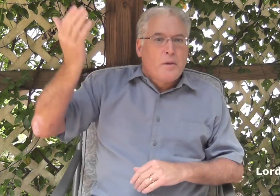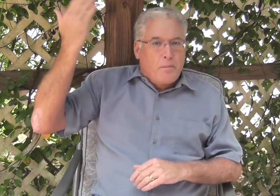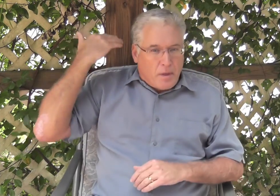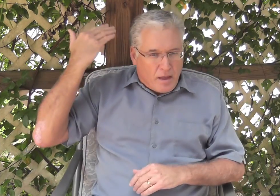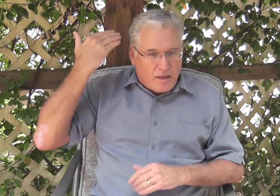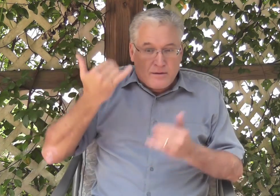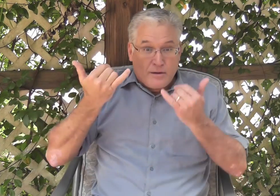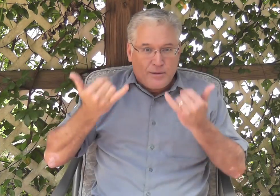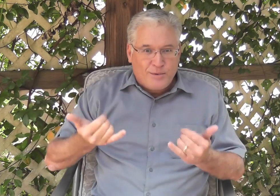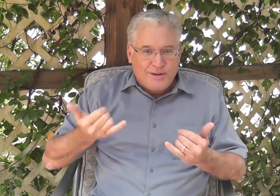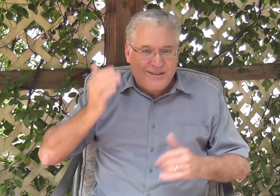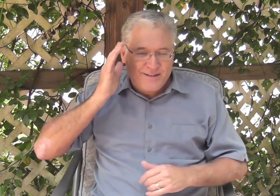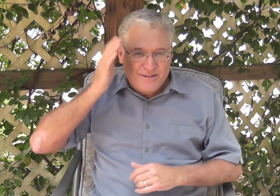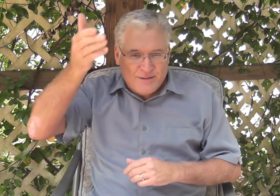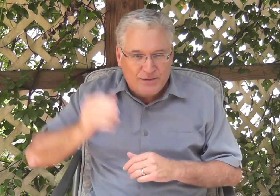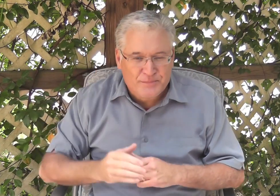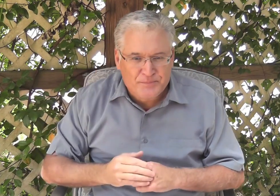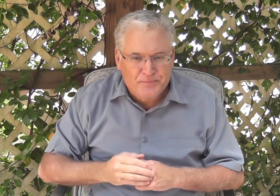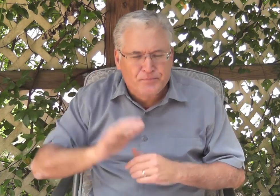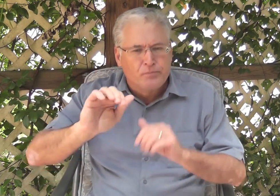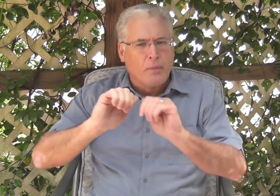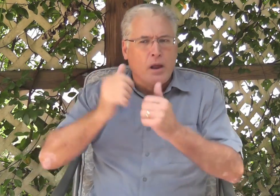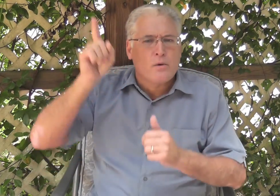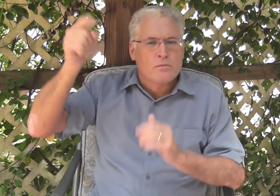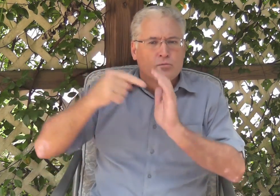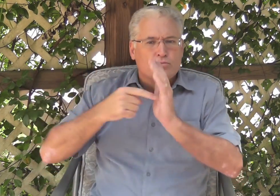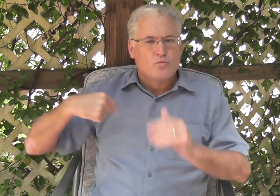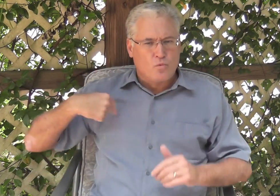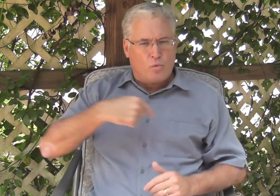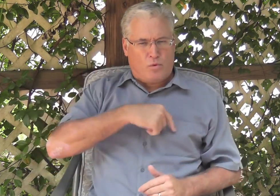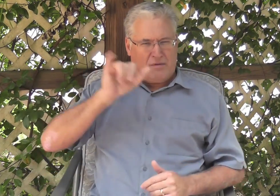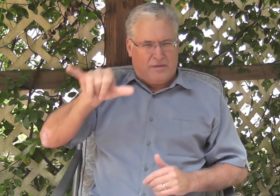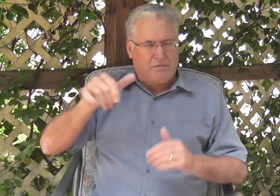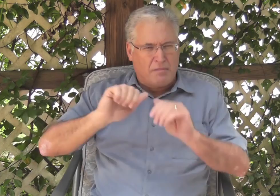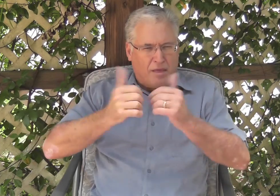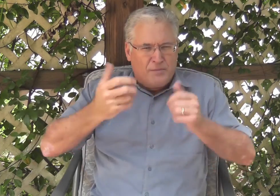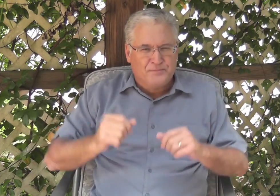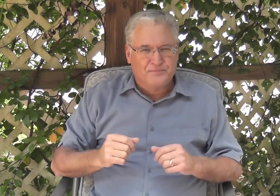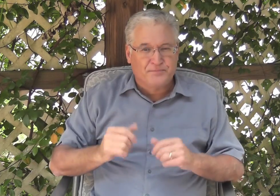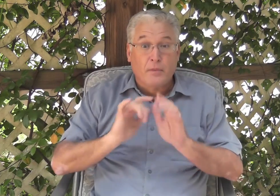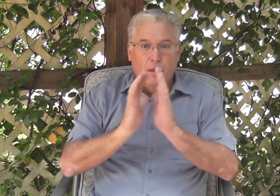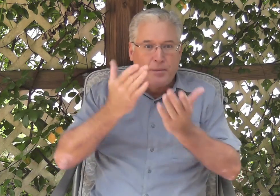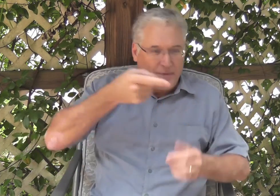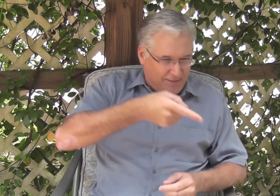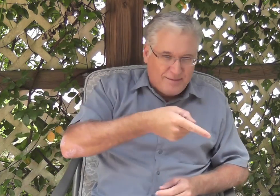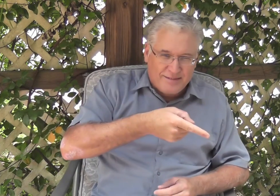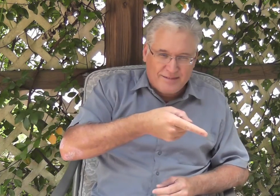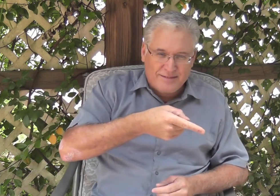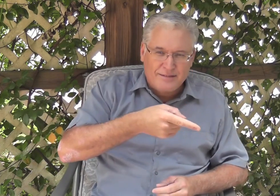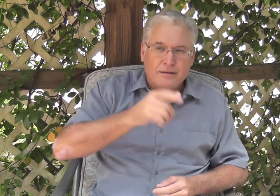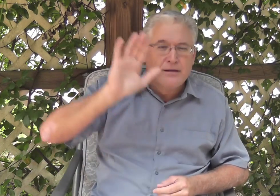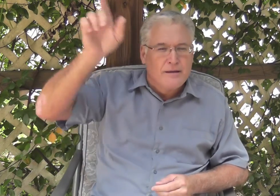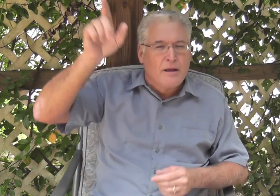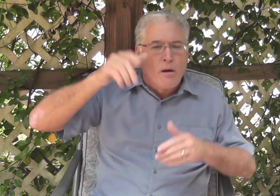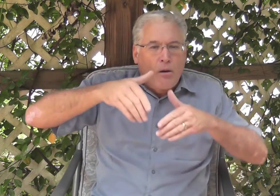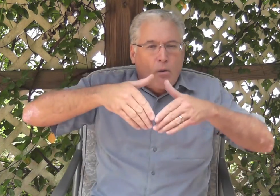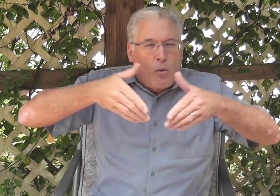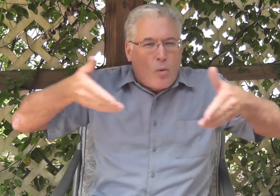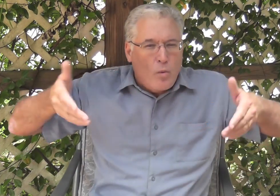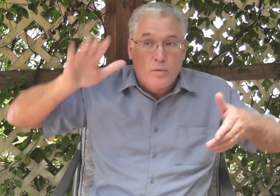lordship over all of us, for all of eternity, we applaud him. And he shows us how. Well, he shows